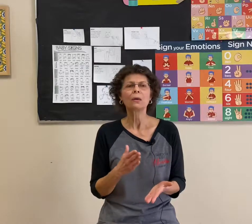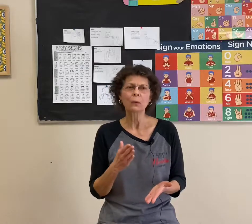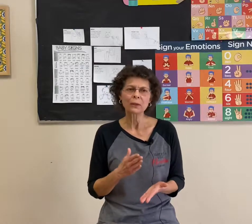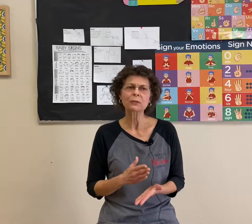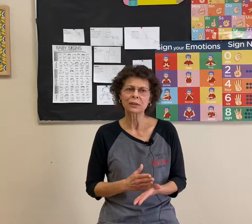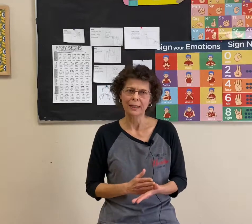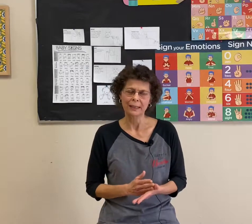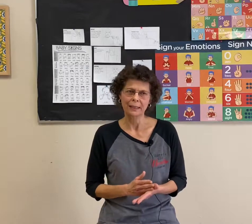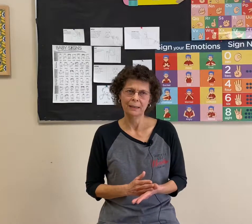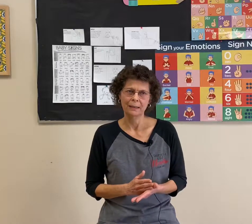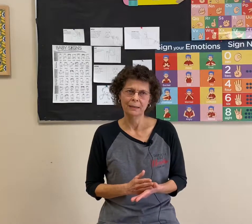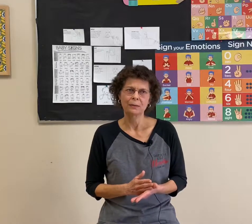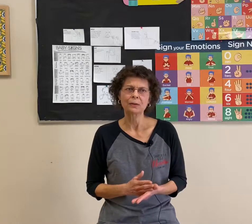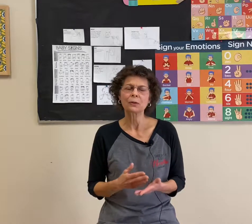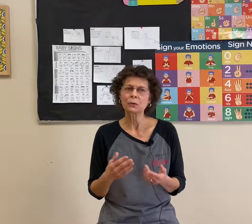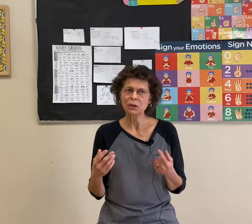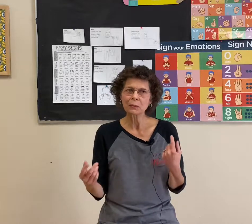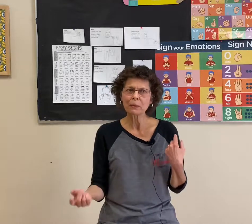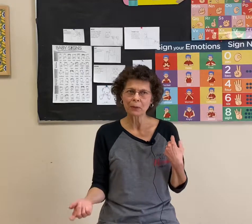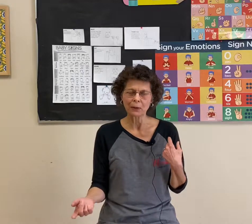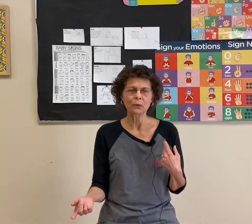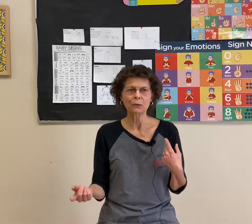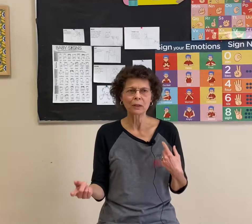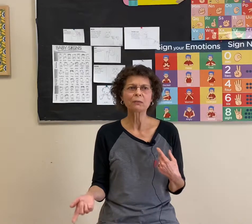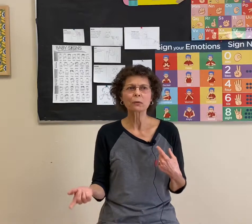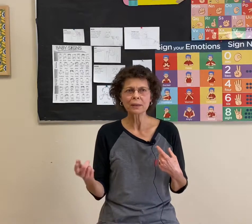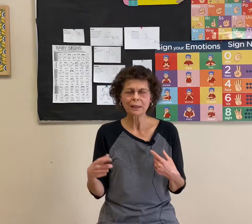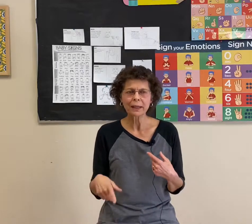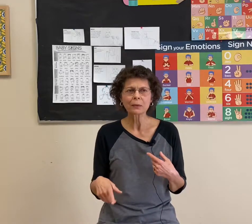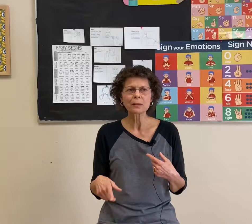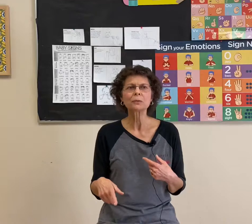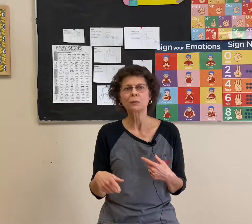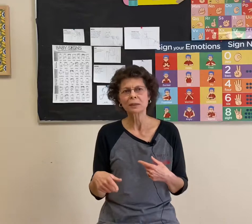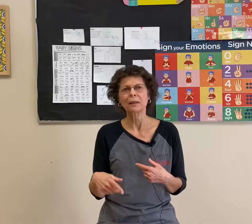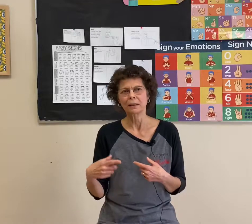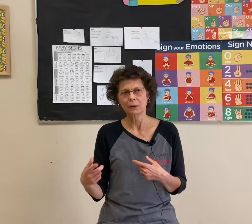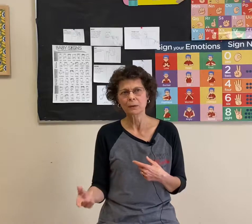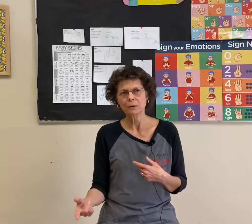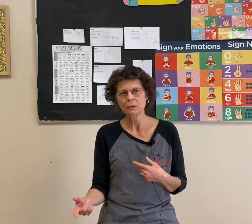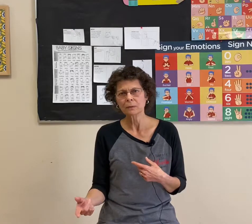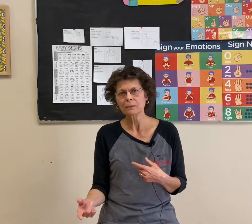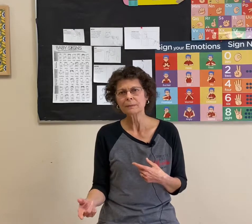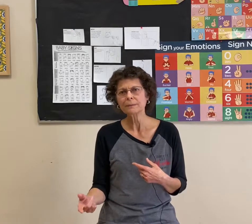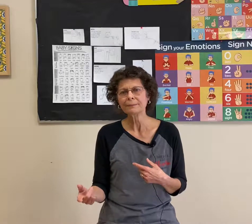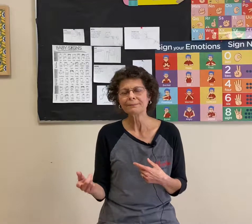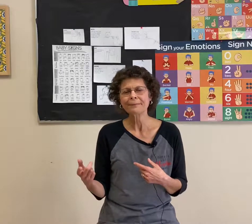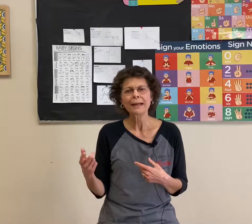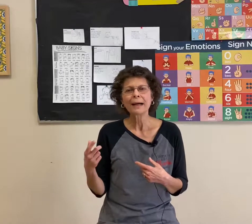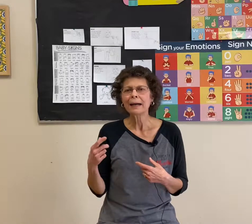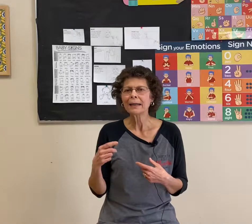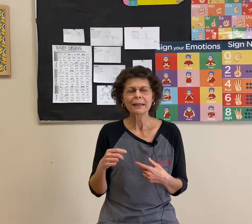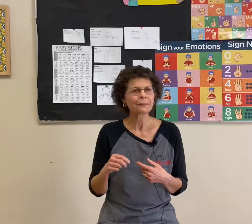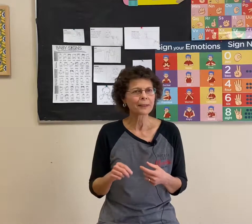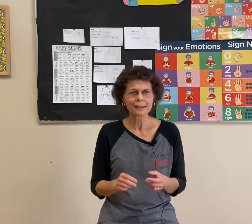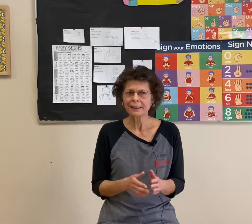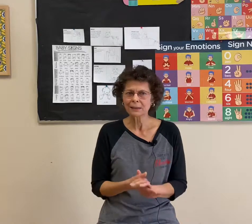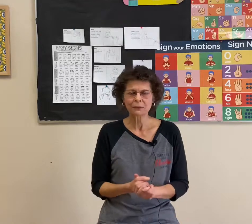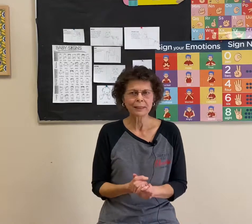you're signing. So you're doing both. You're reinforcing language with sign language. Like I said, it's fun and easy